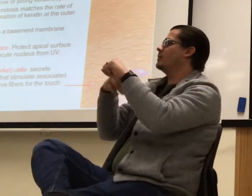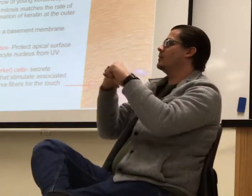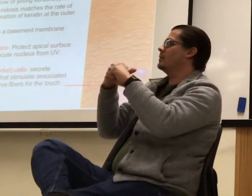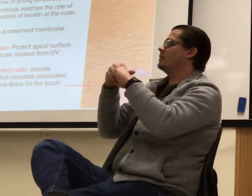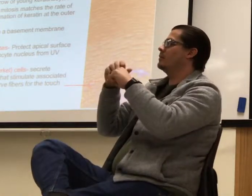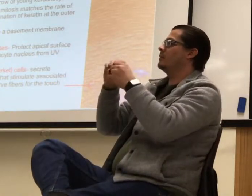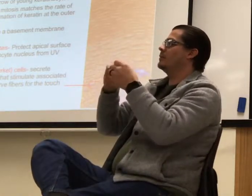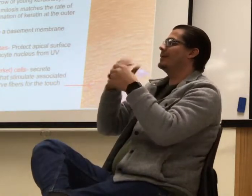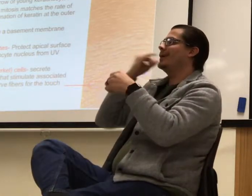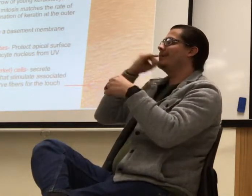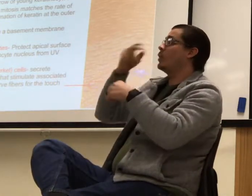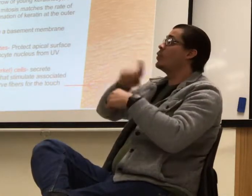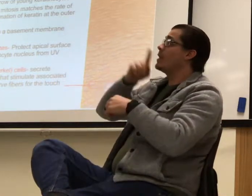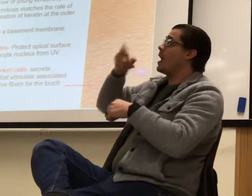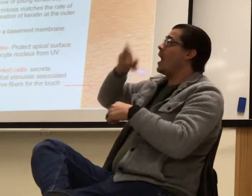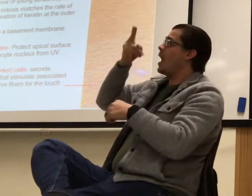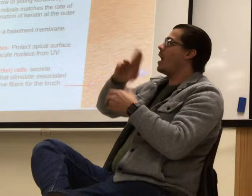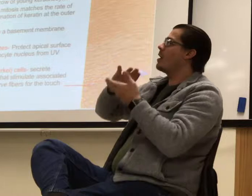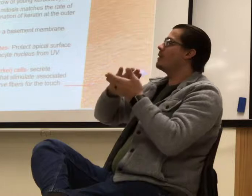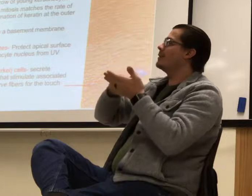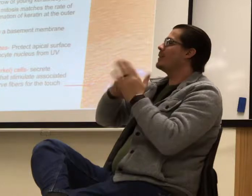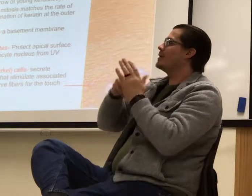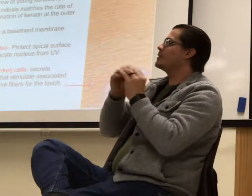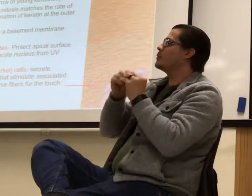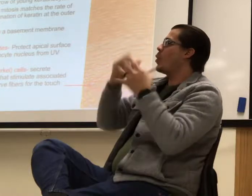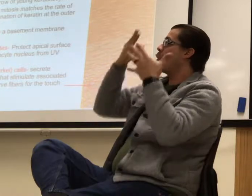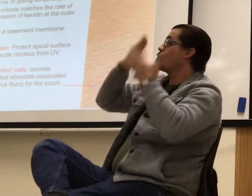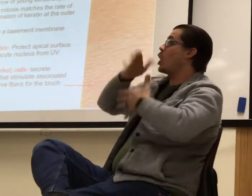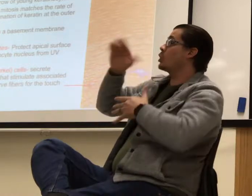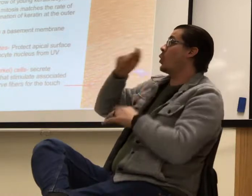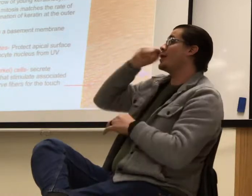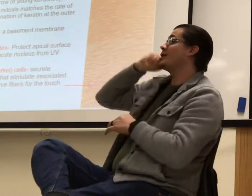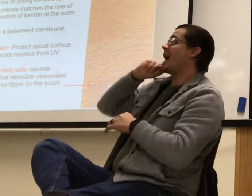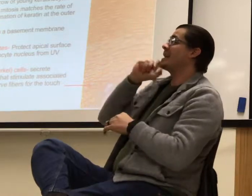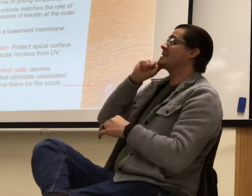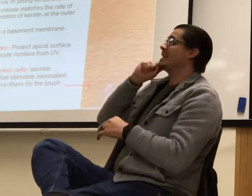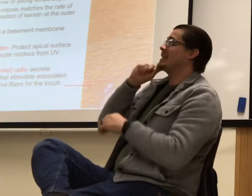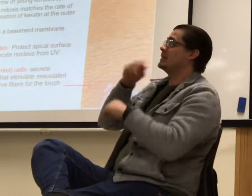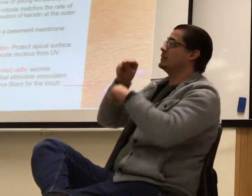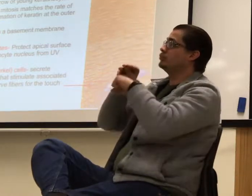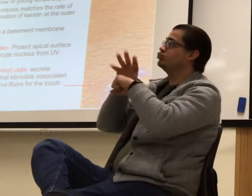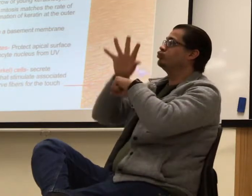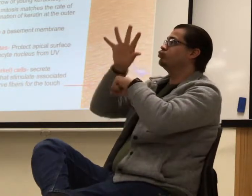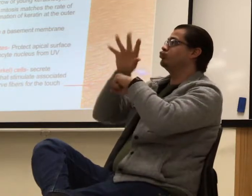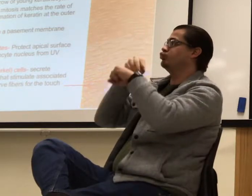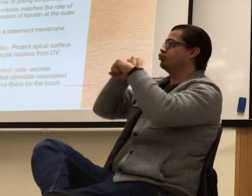darker your skin will be, okay? The darker your tan will be.